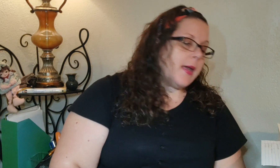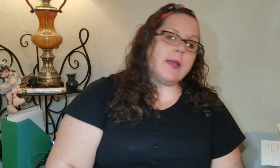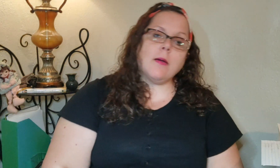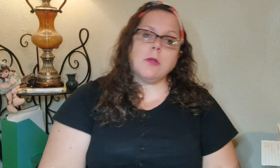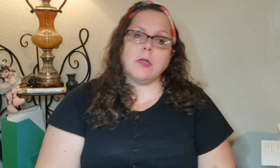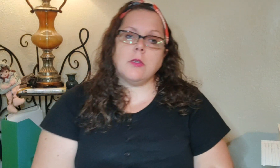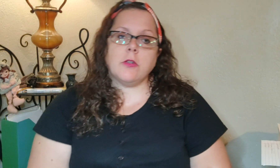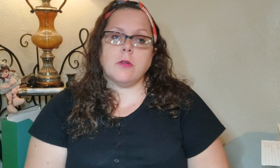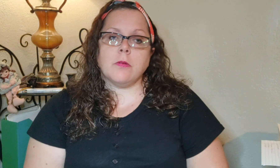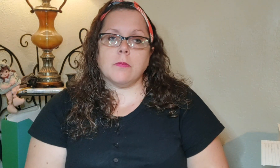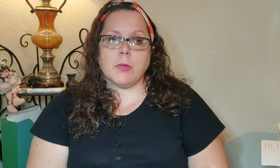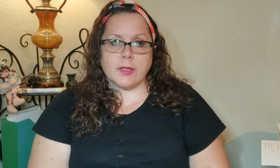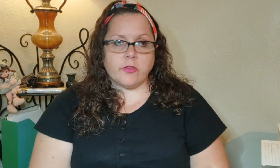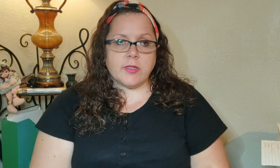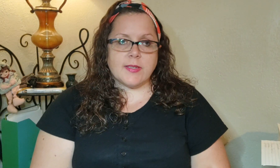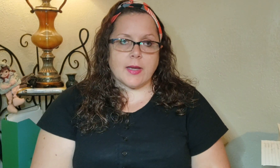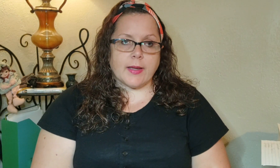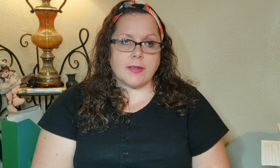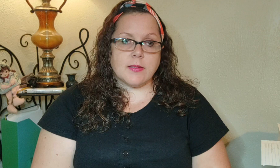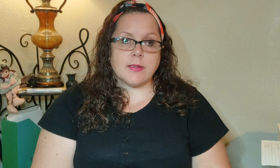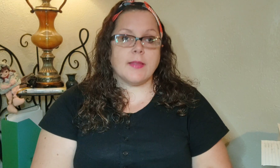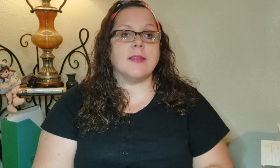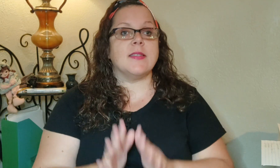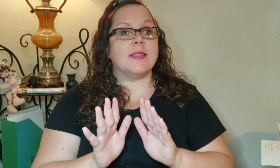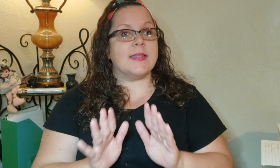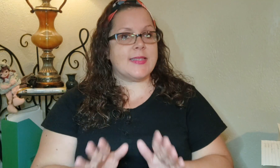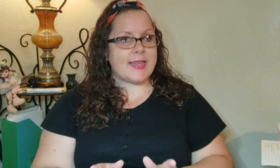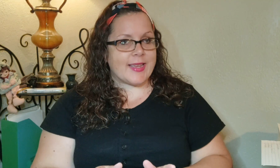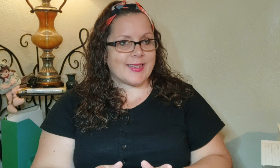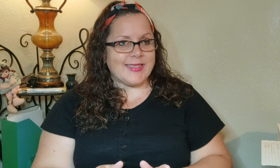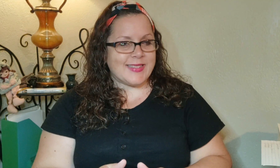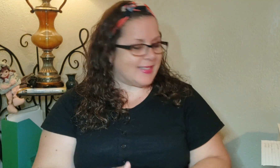And now we're going to do religious signs, and this is the C's.